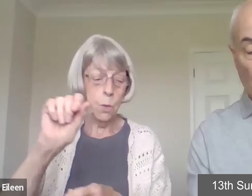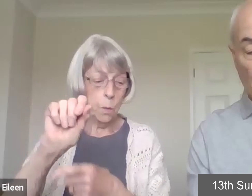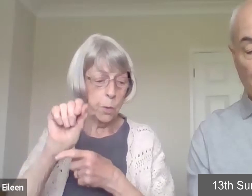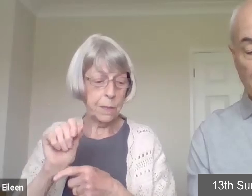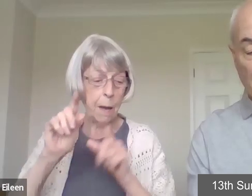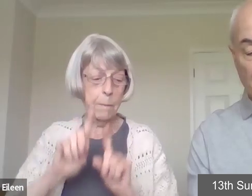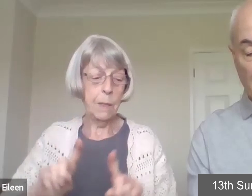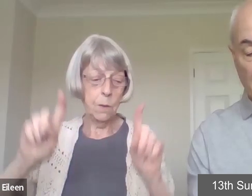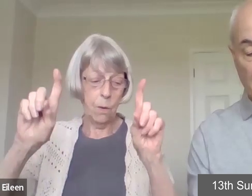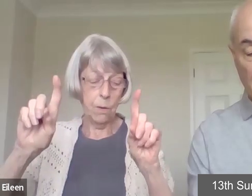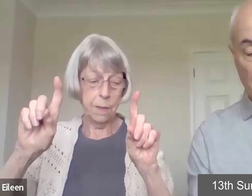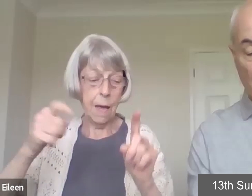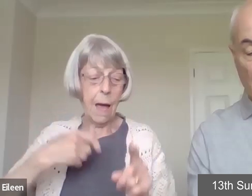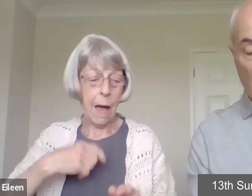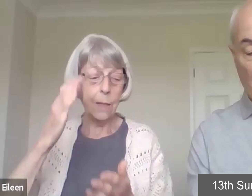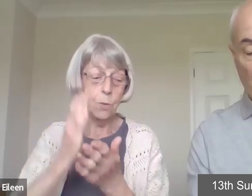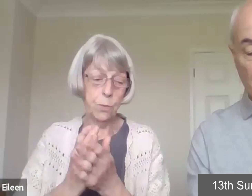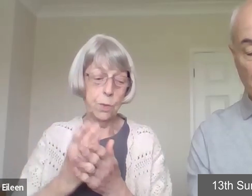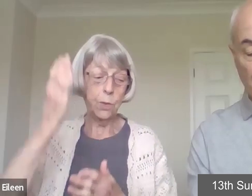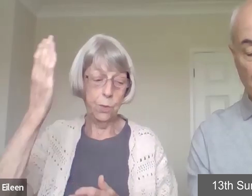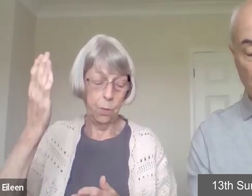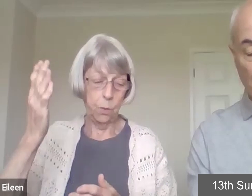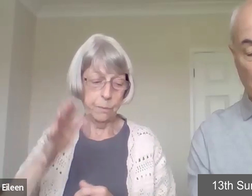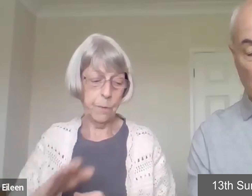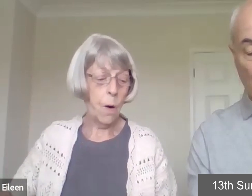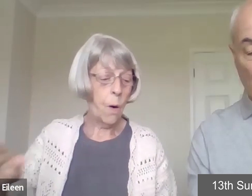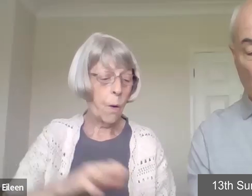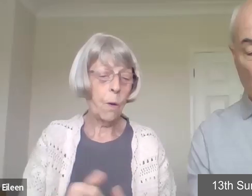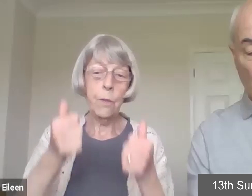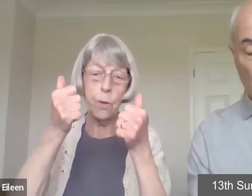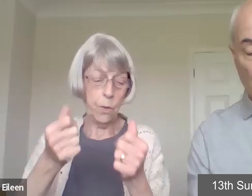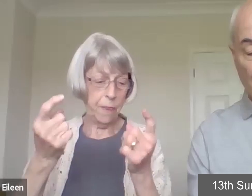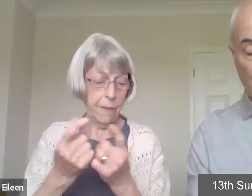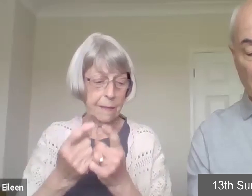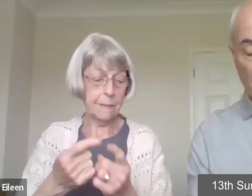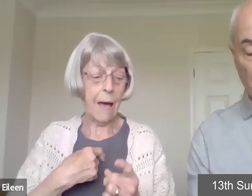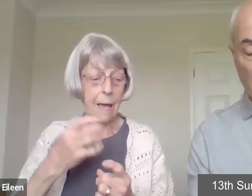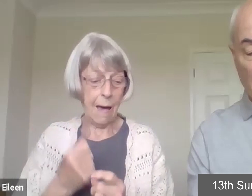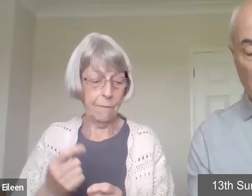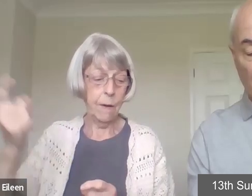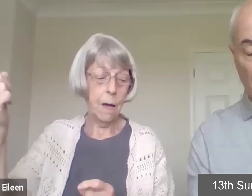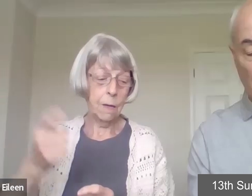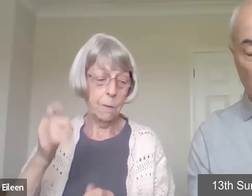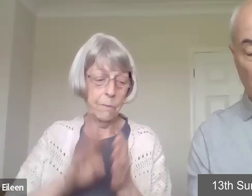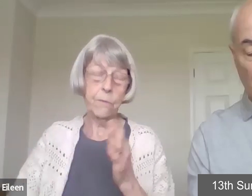You protect me, and I trust you. All the good things I have come from